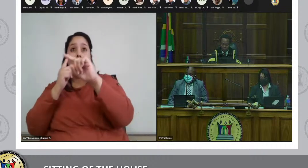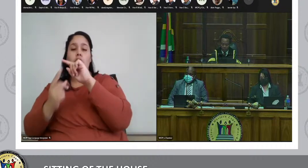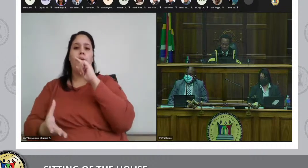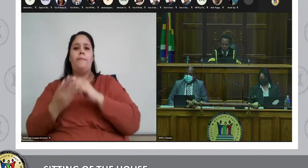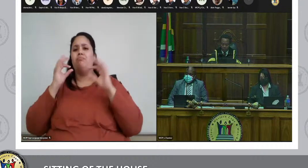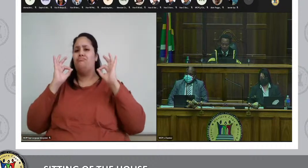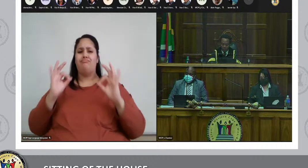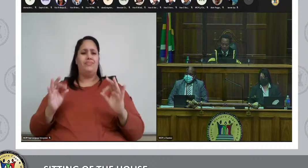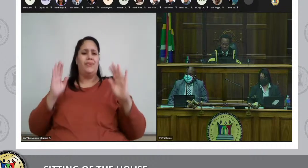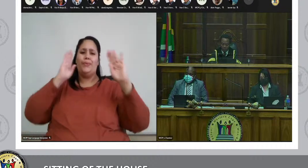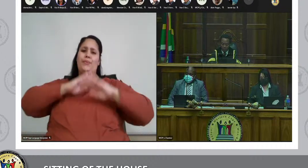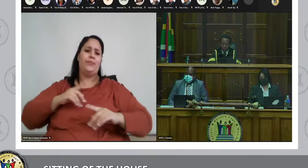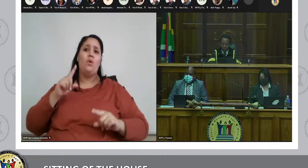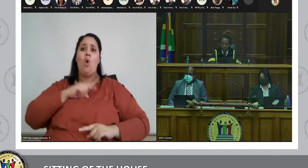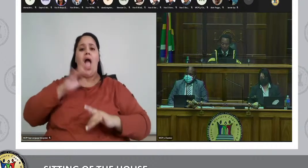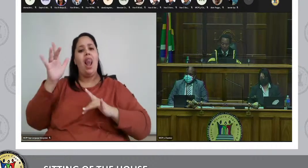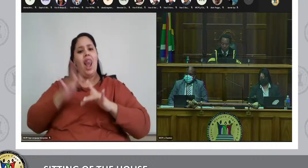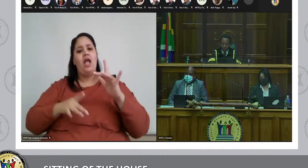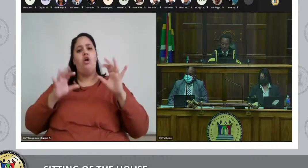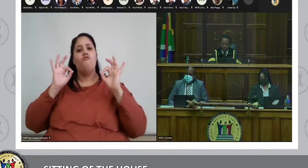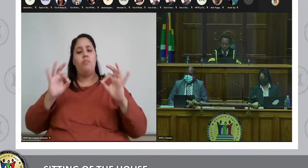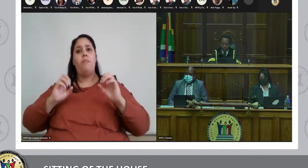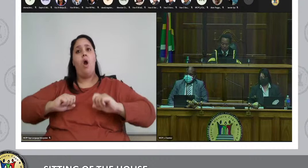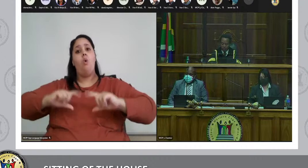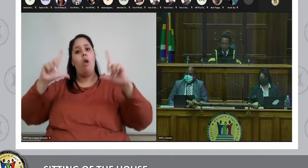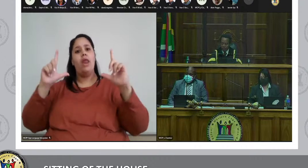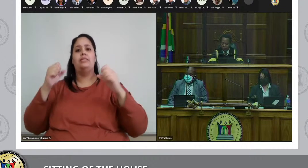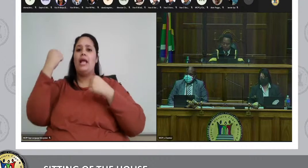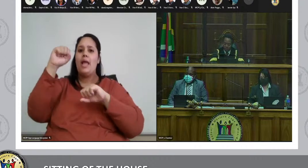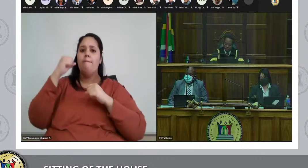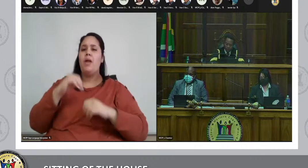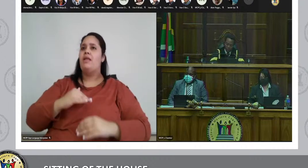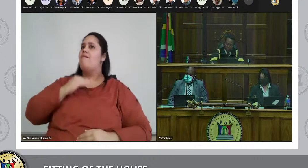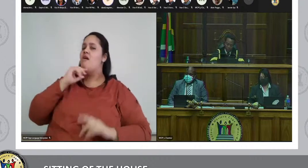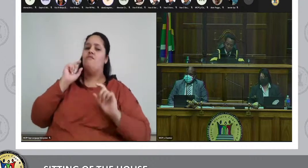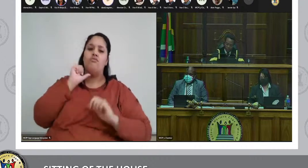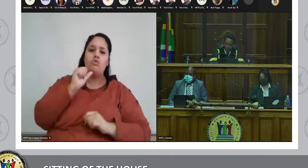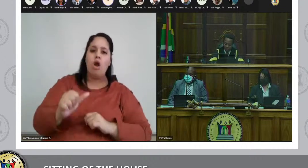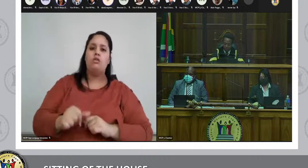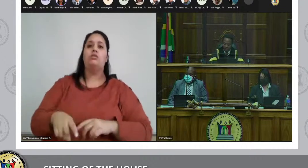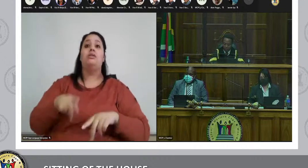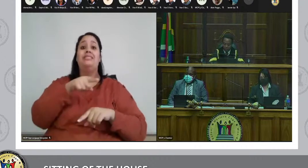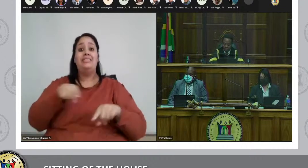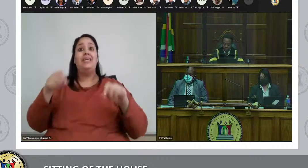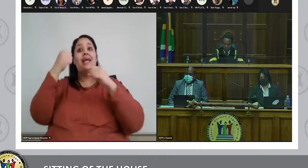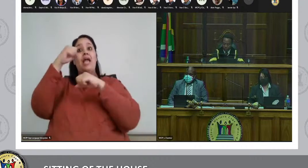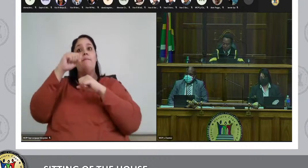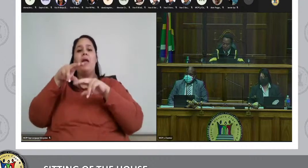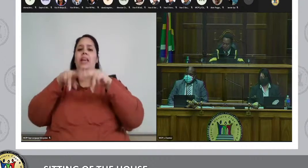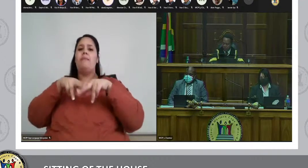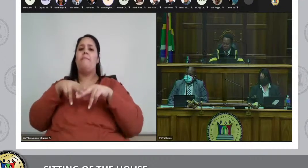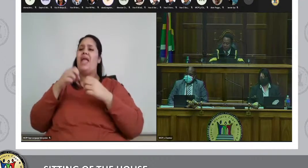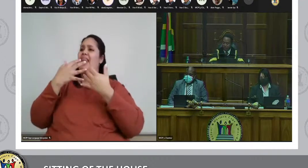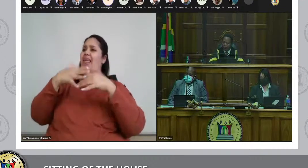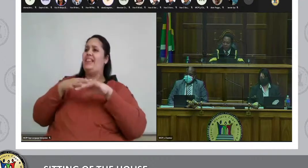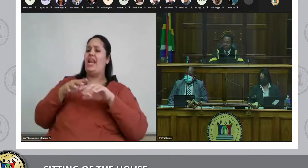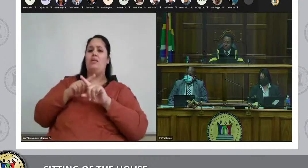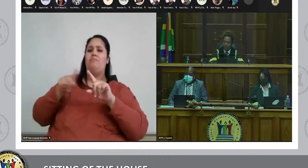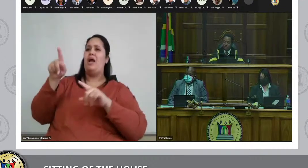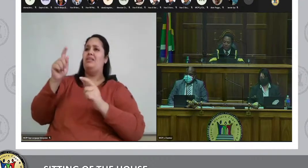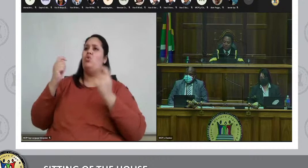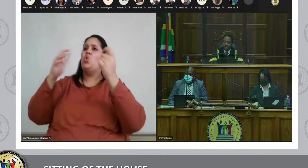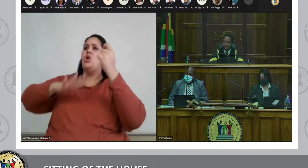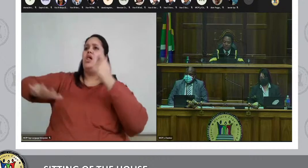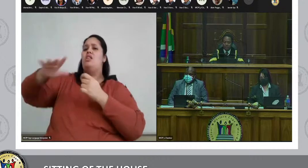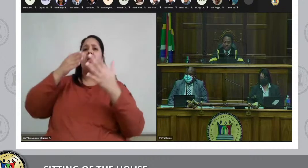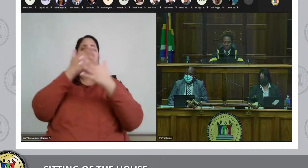of proper awareness campaigns, which mostly relied on internet when it comes to accessibility. Now, with regards